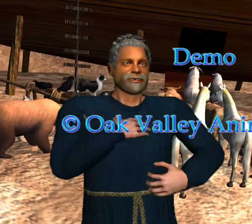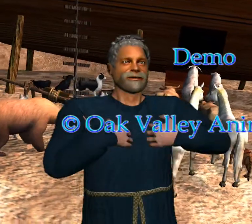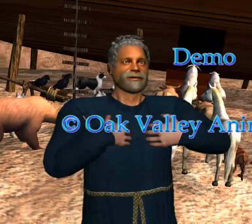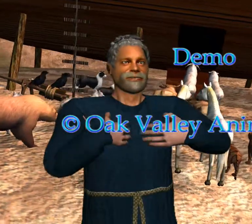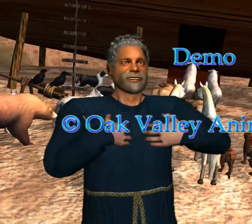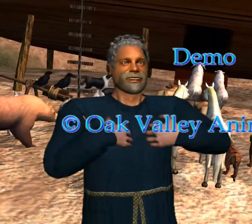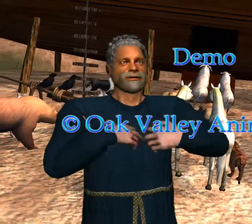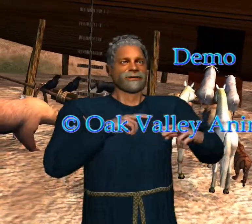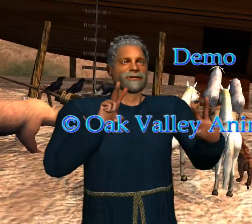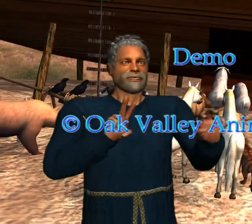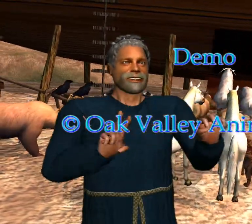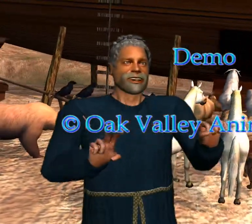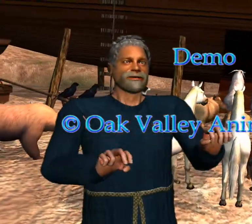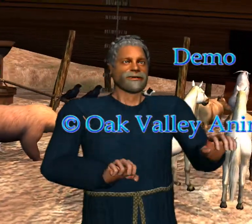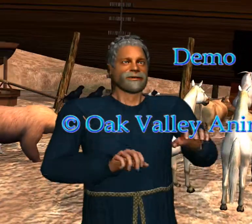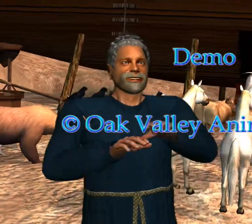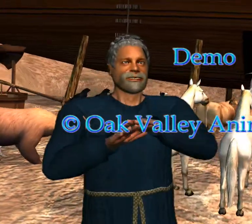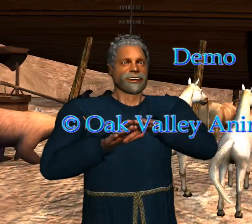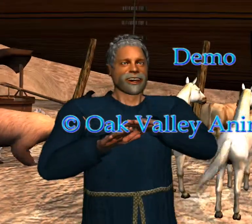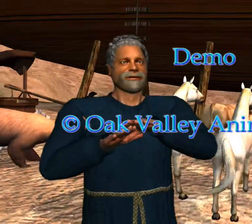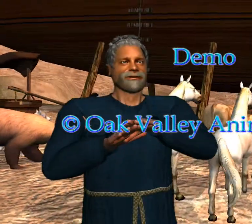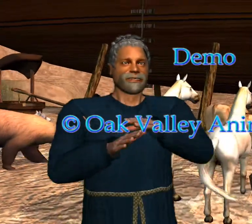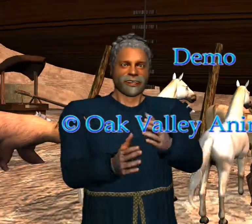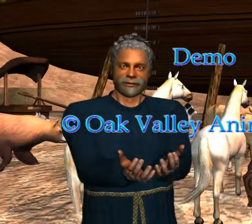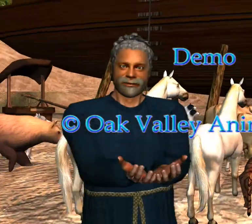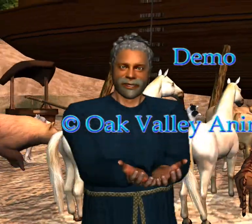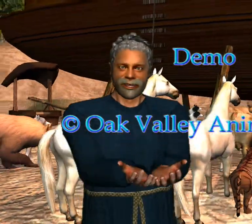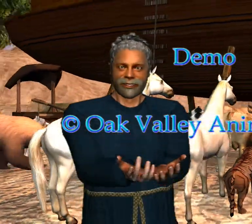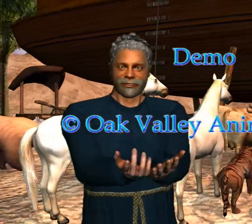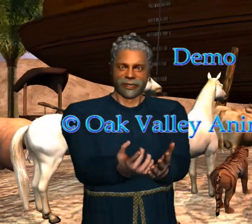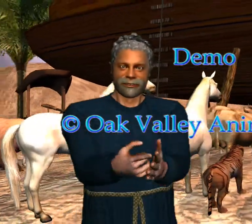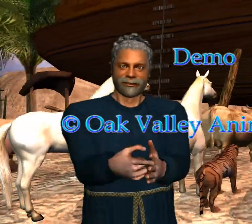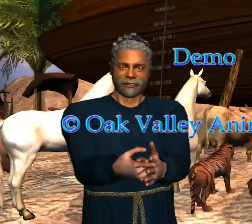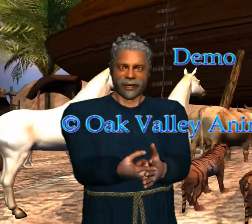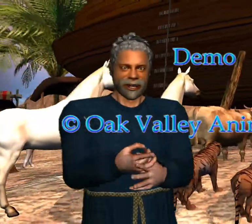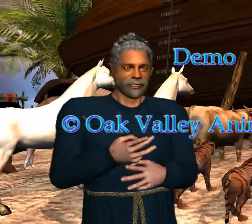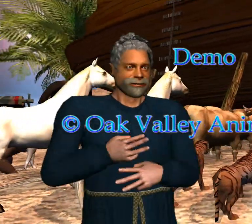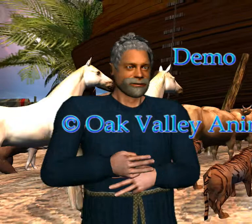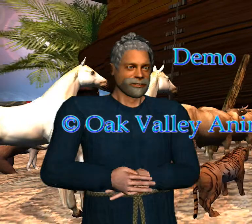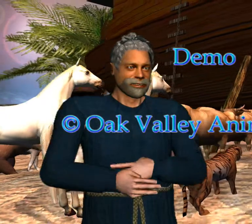it stopped to start the world all over once again.